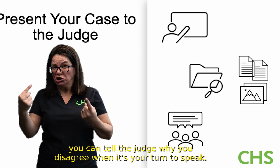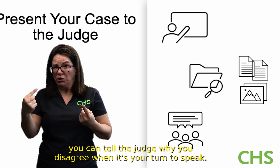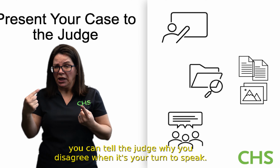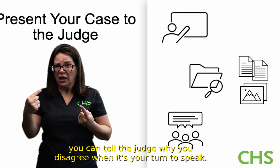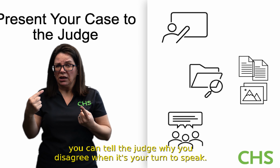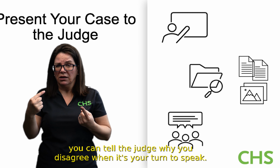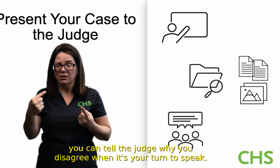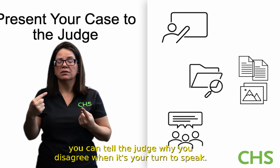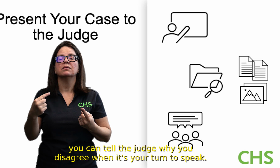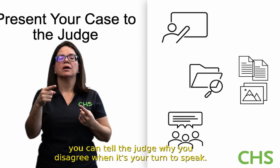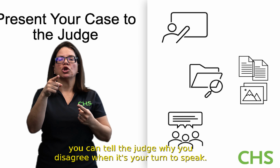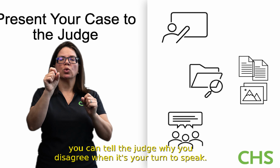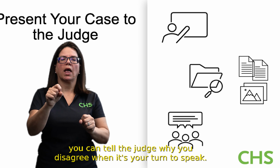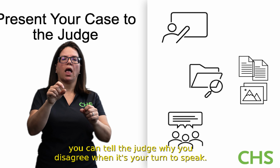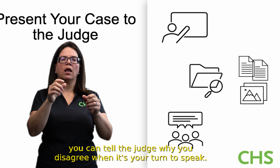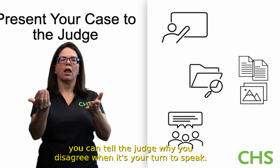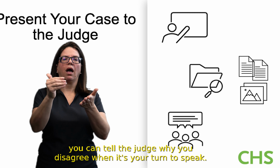you disagree when it's your turn to speak.